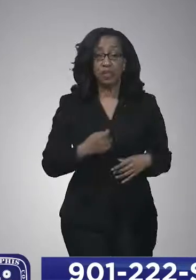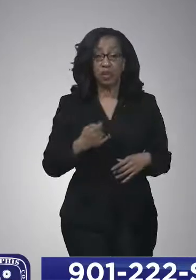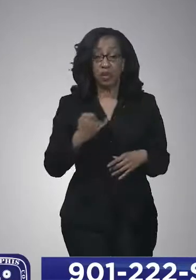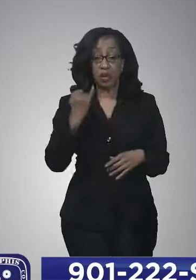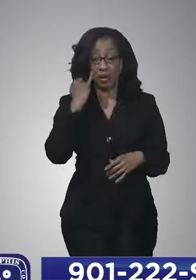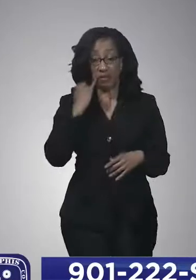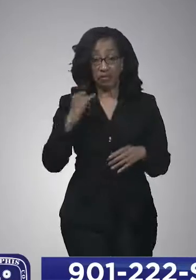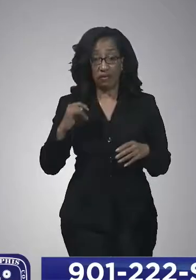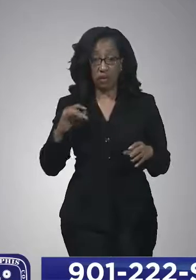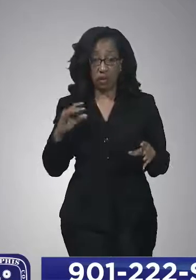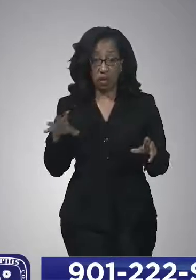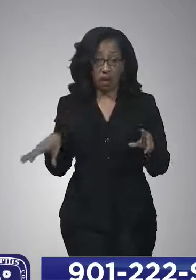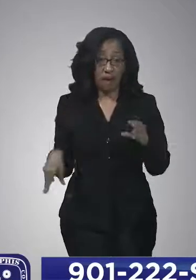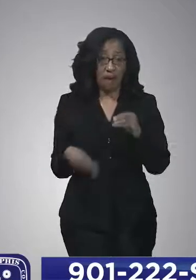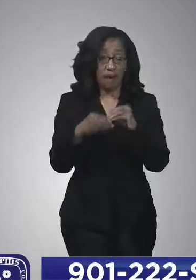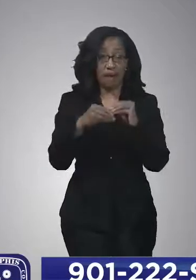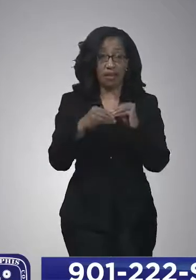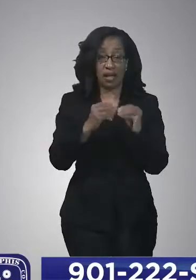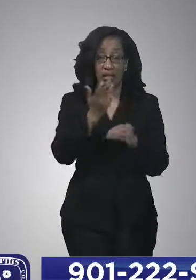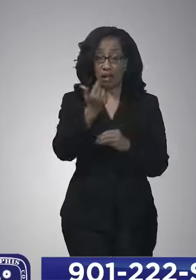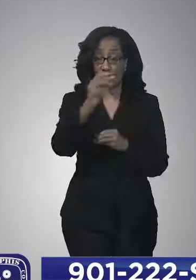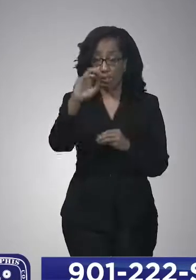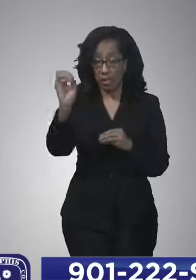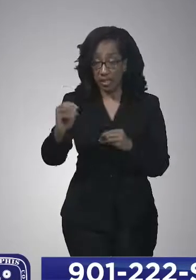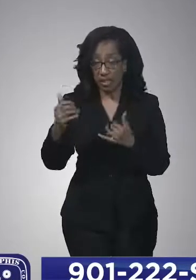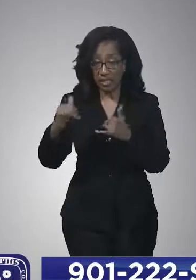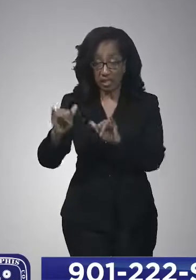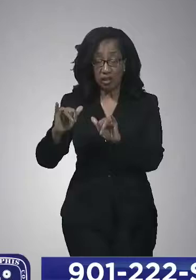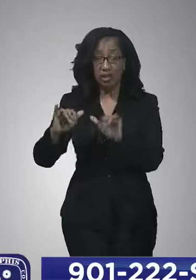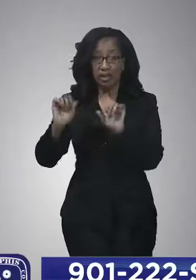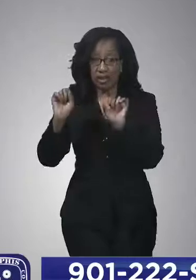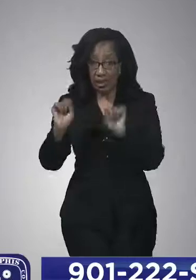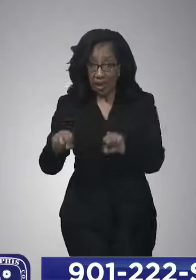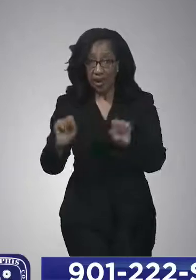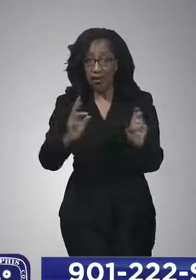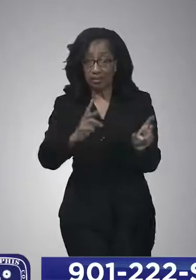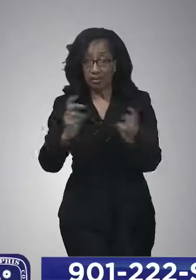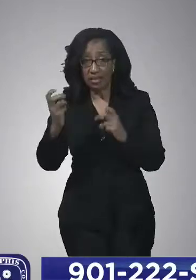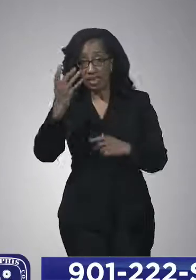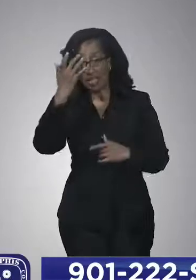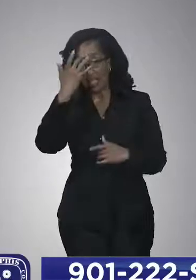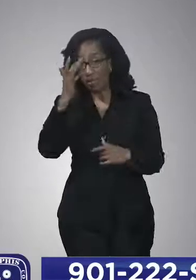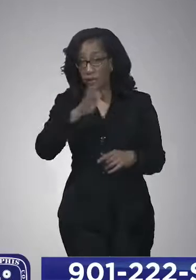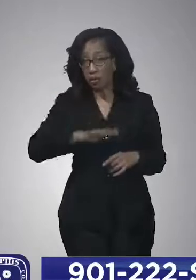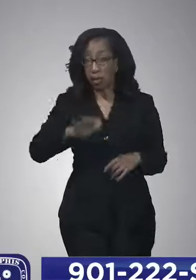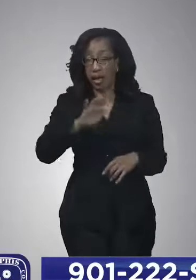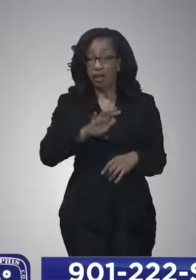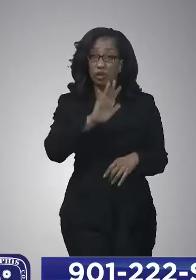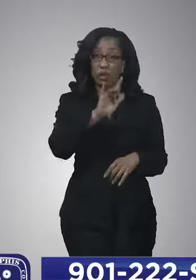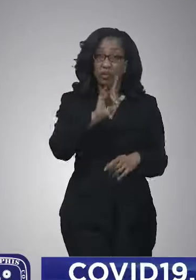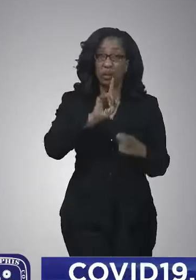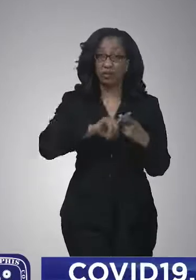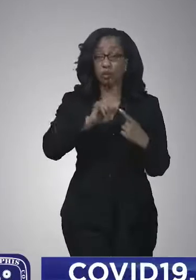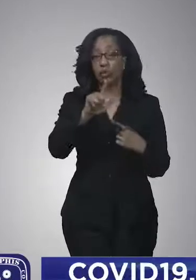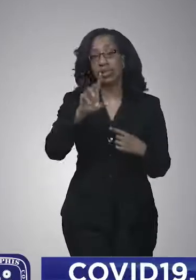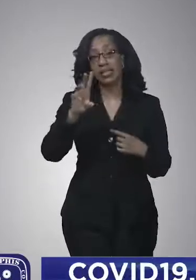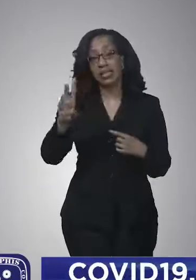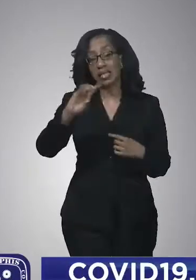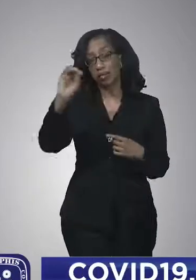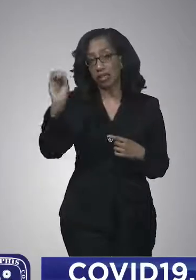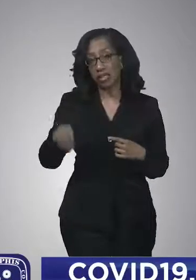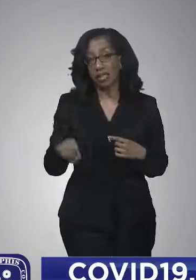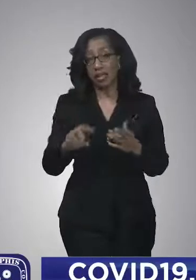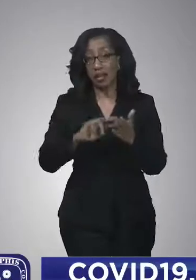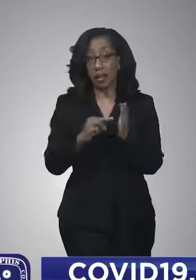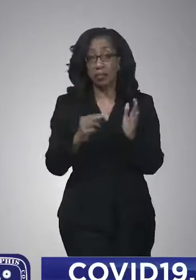the mix of that 13% still vulnerable, we get to about 25-26%. That's still 1